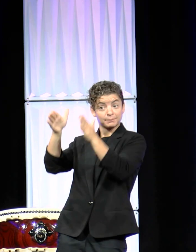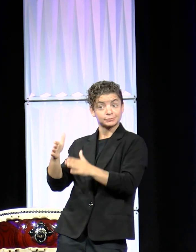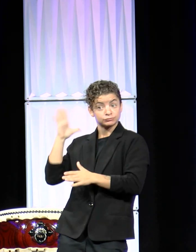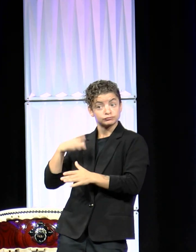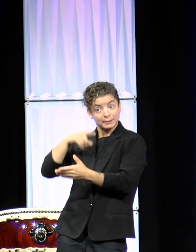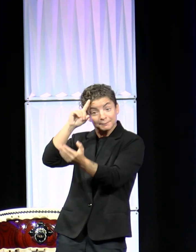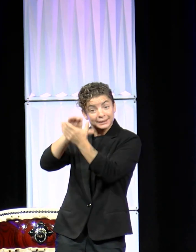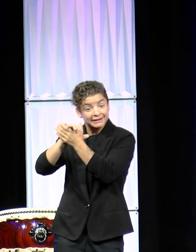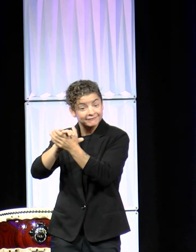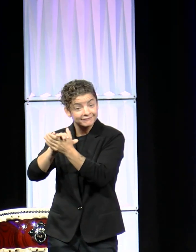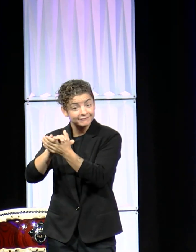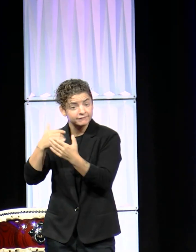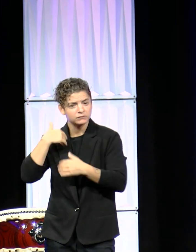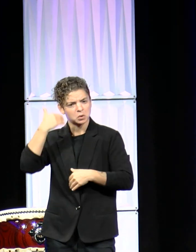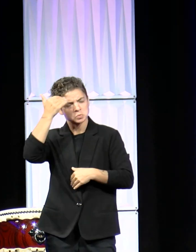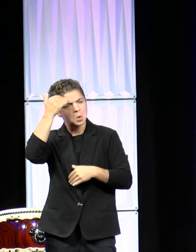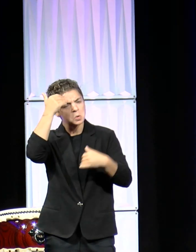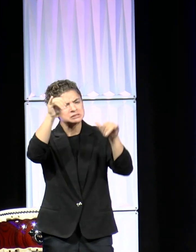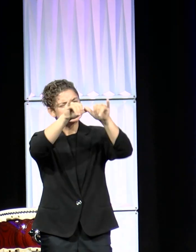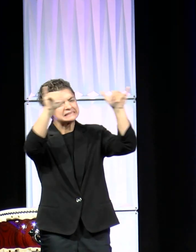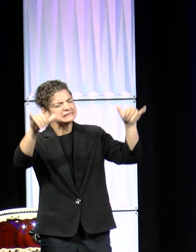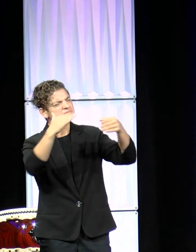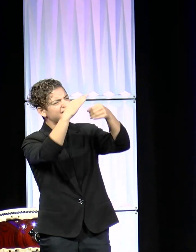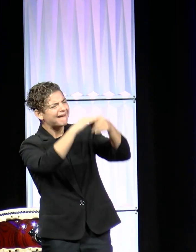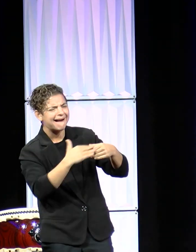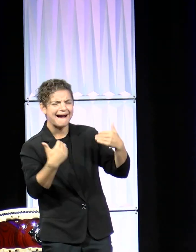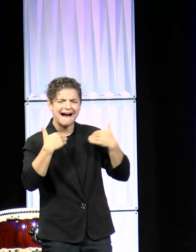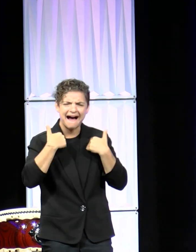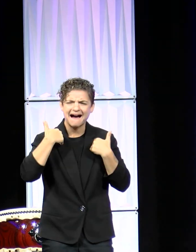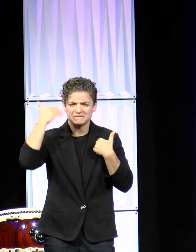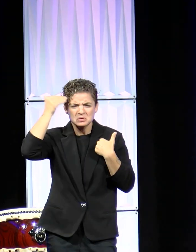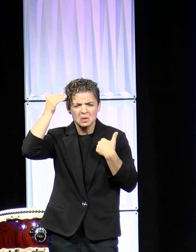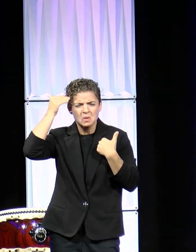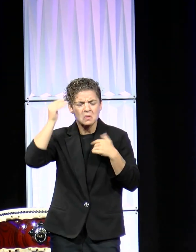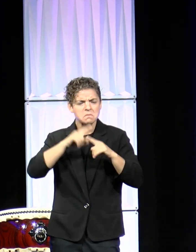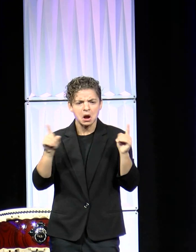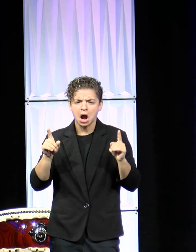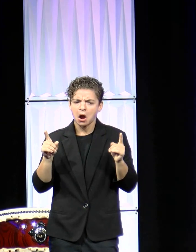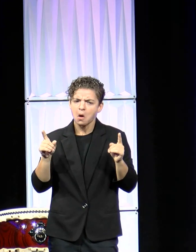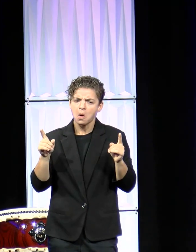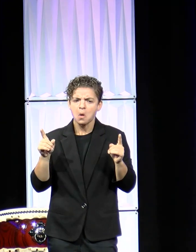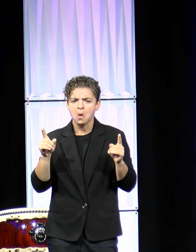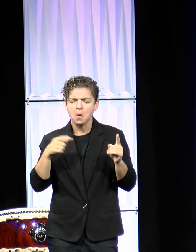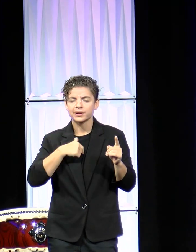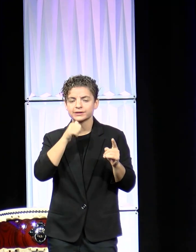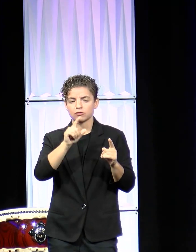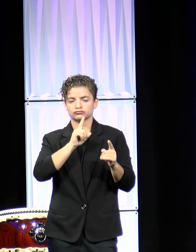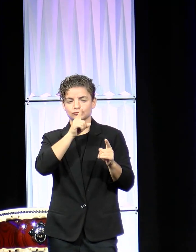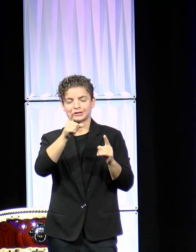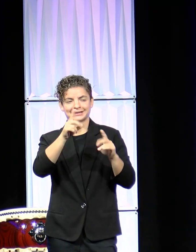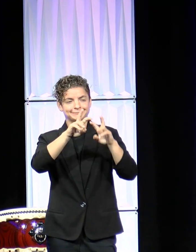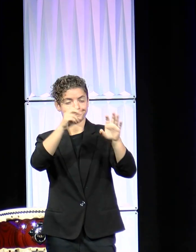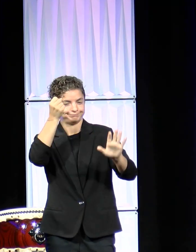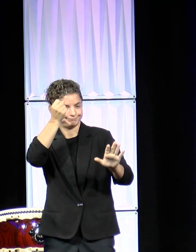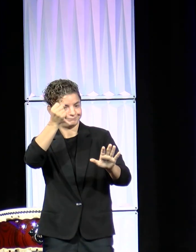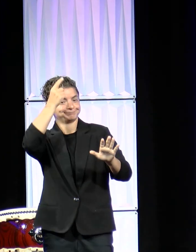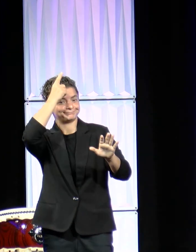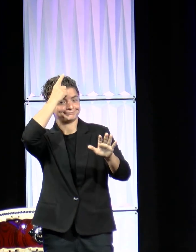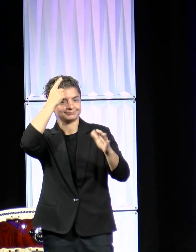oppression and how they bled out, but I didn't quite understand how that came to be in terms of violence and violence prevention.